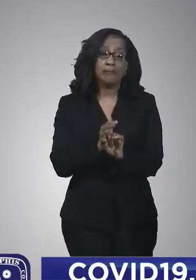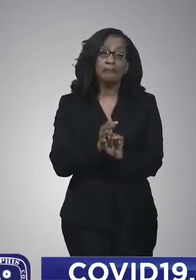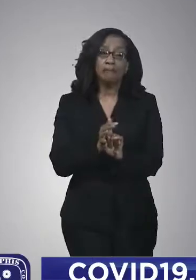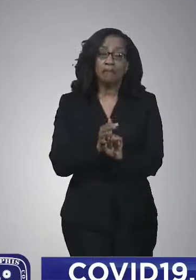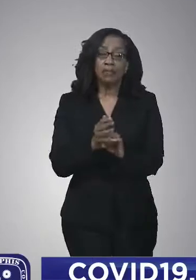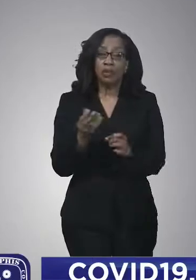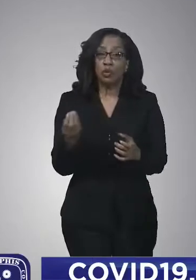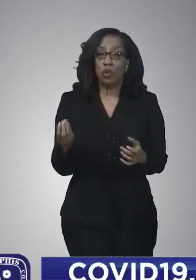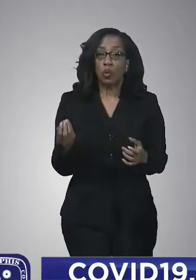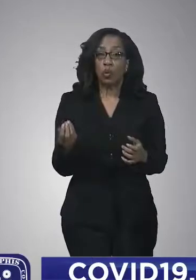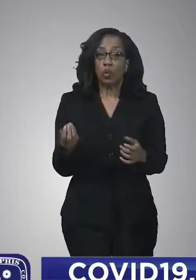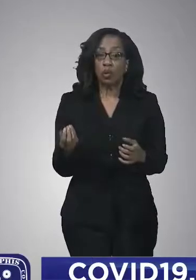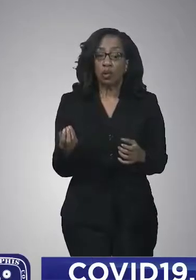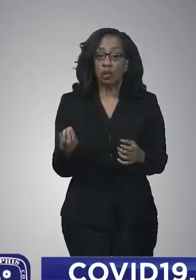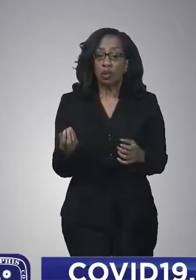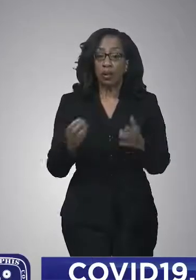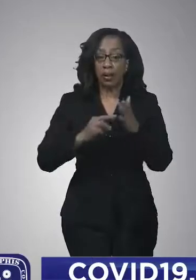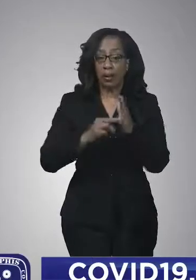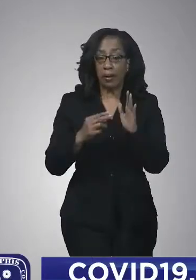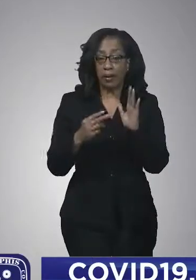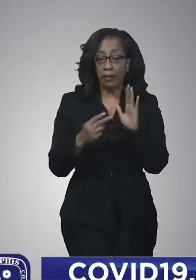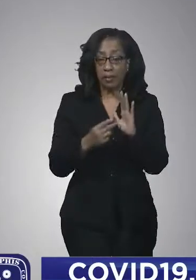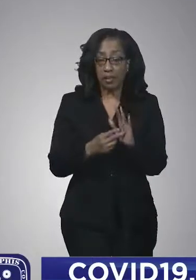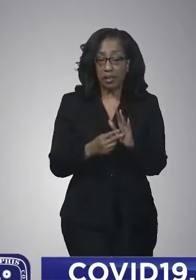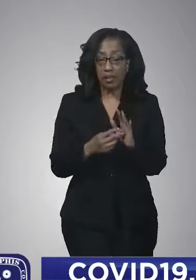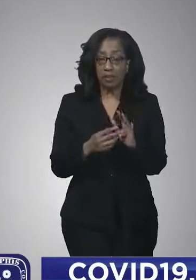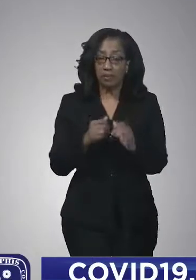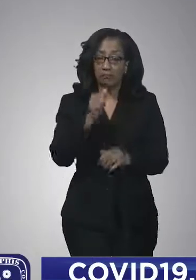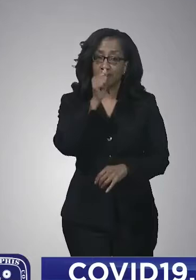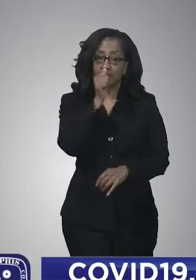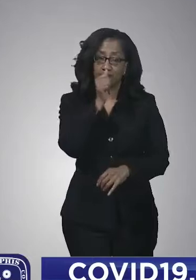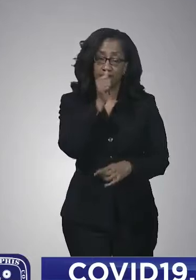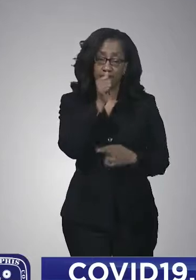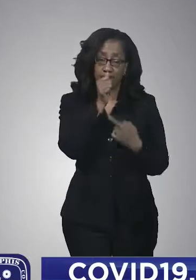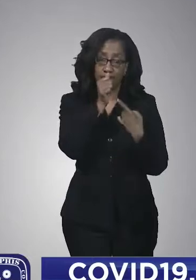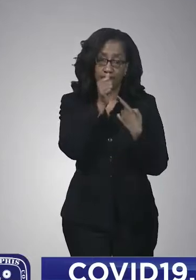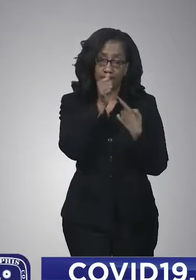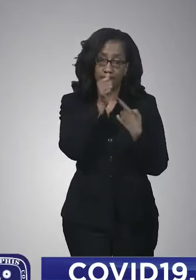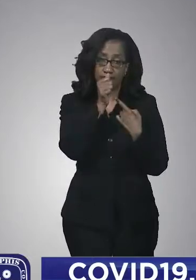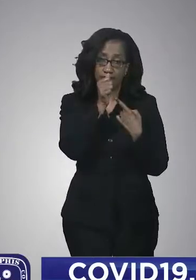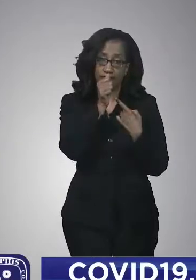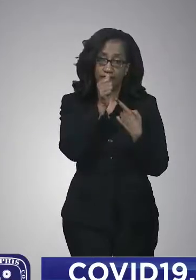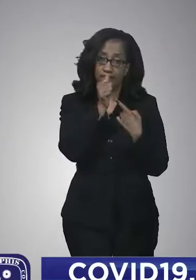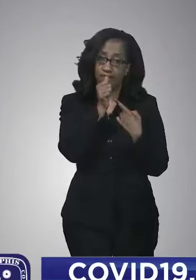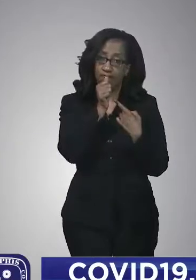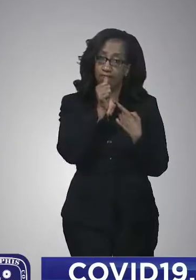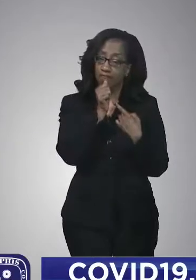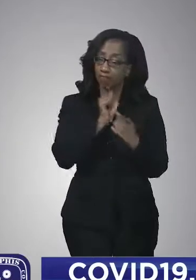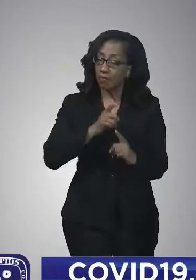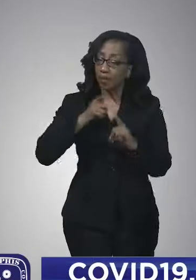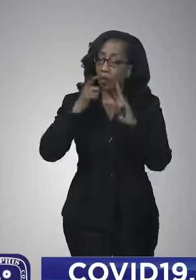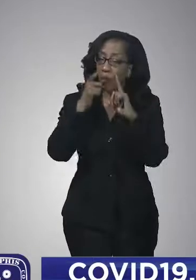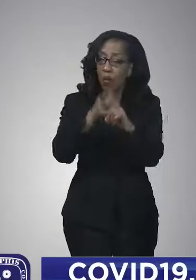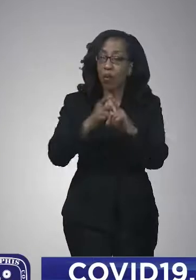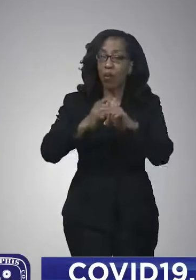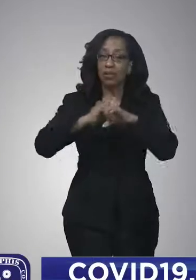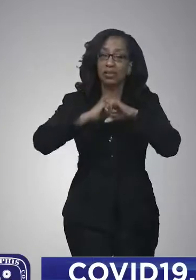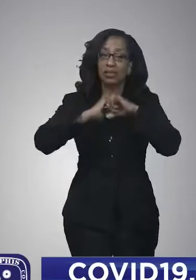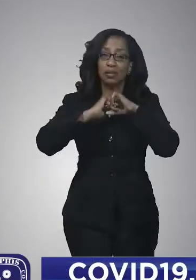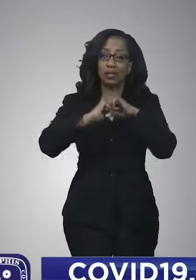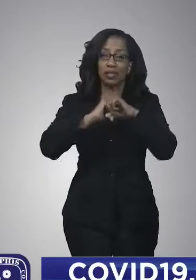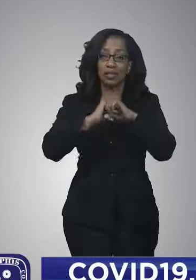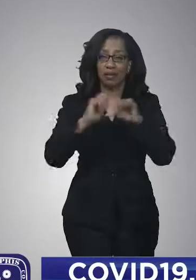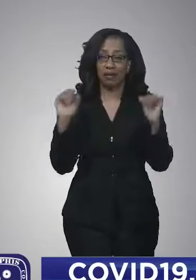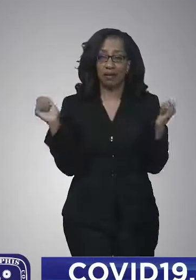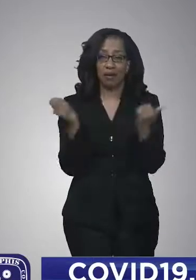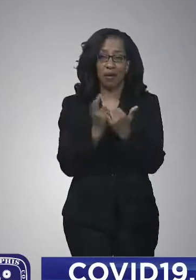that in mind, we're really urging people to be patient with us. We want to protect everyone in the county. We know